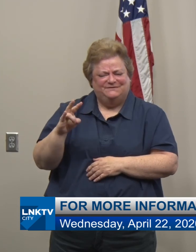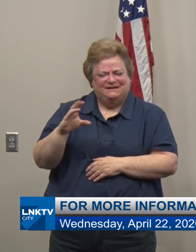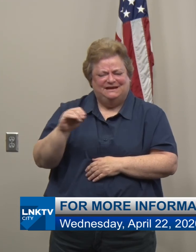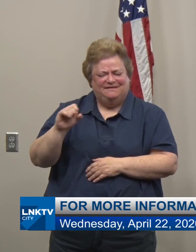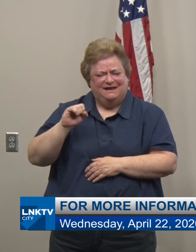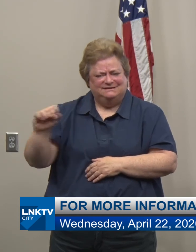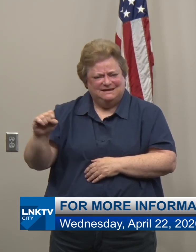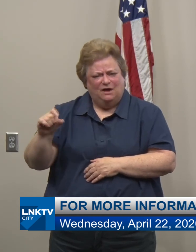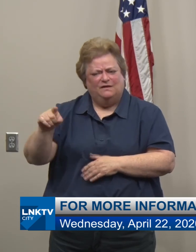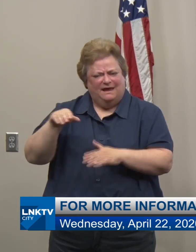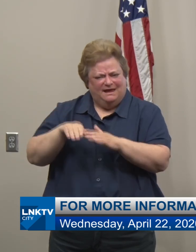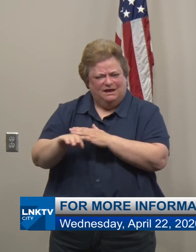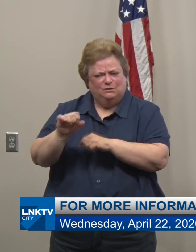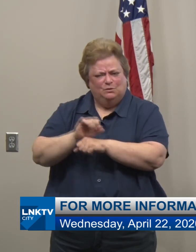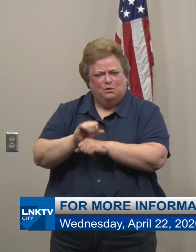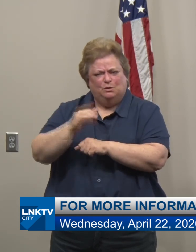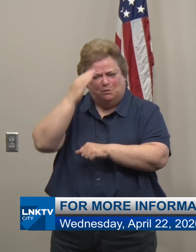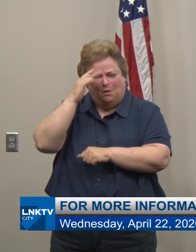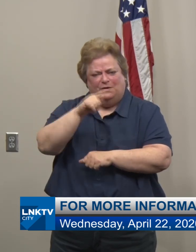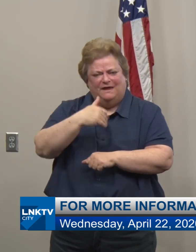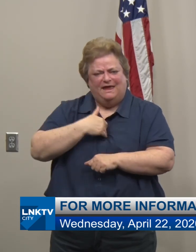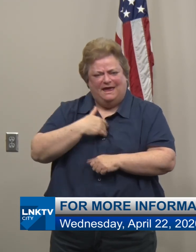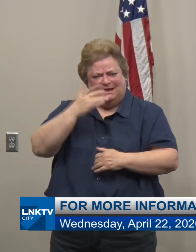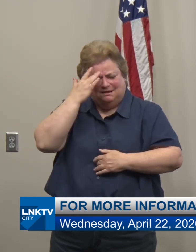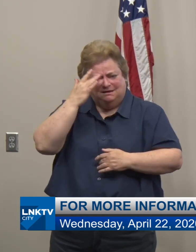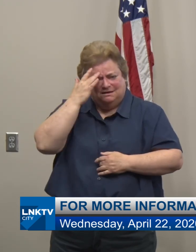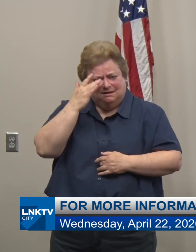that? No.